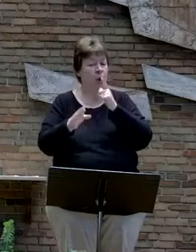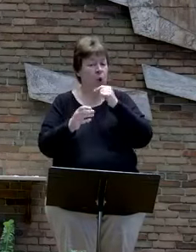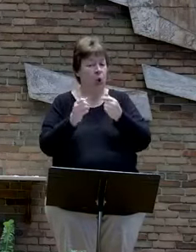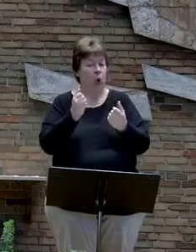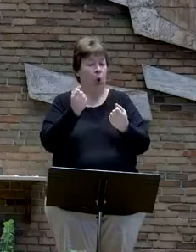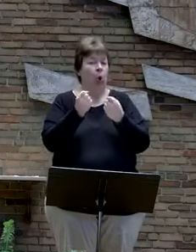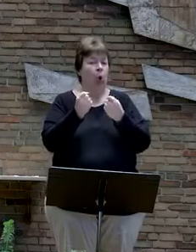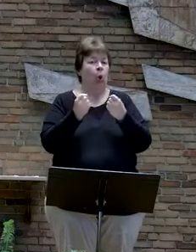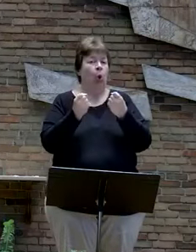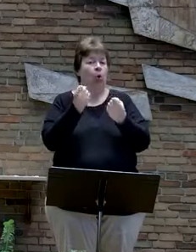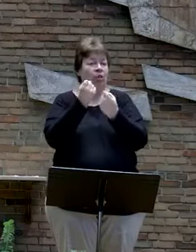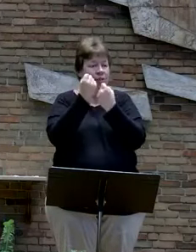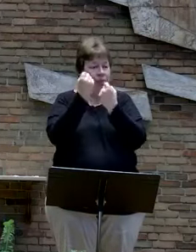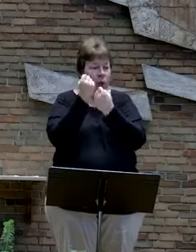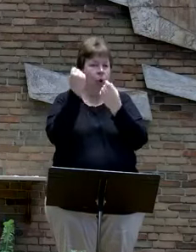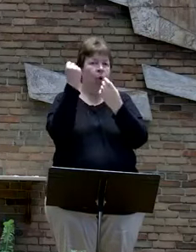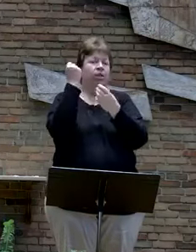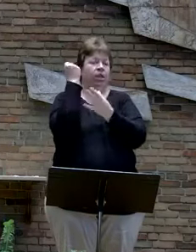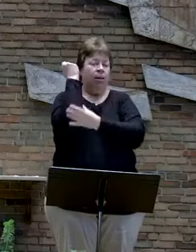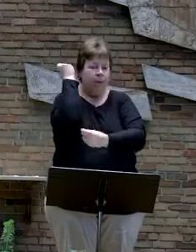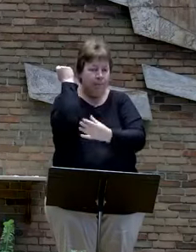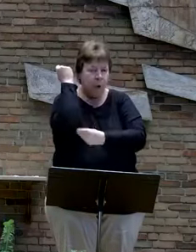the minorities and the immigrants.